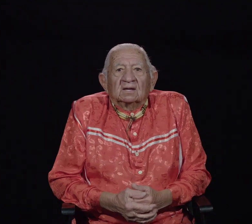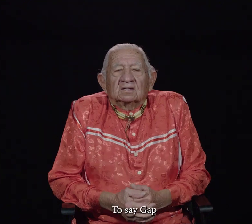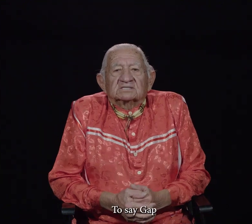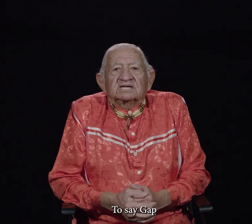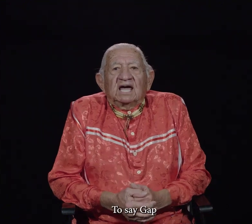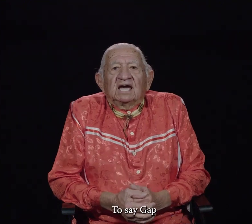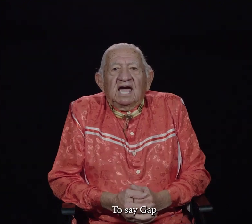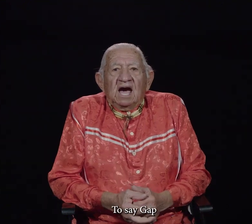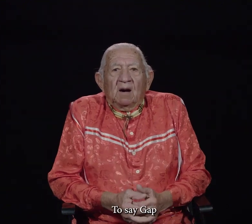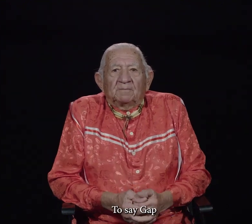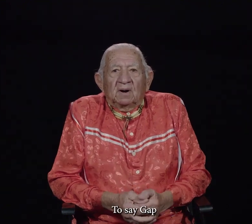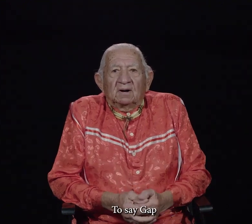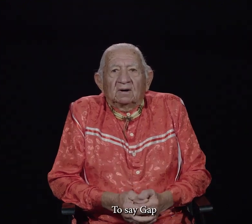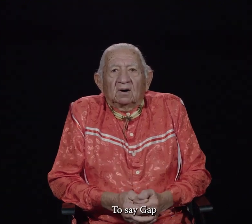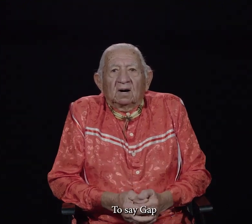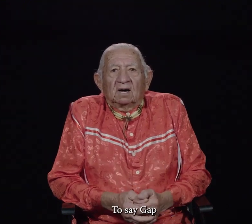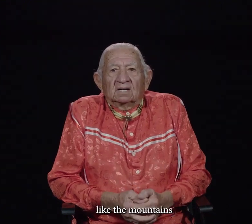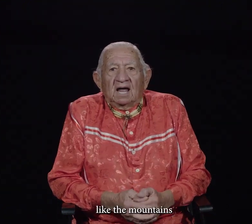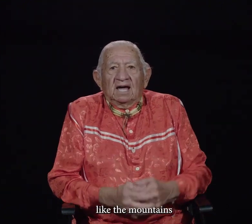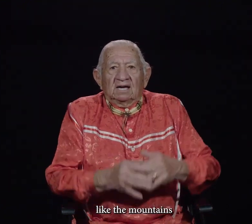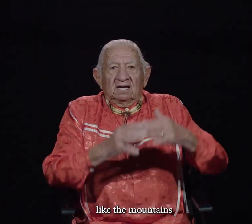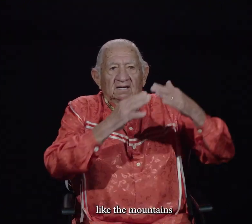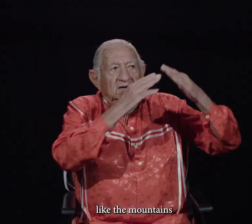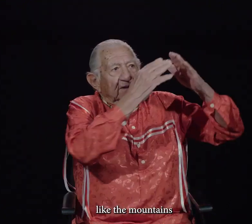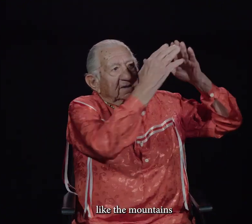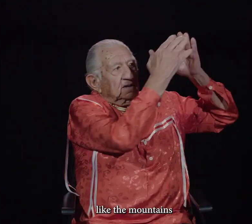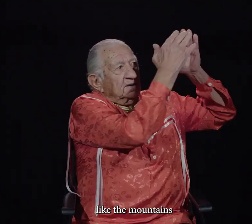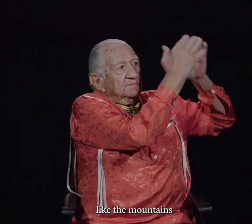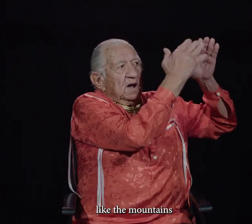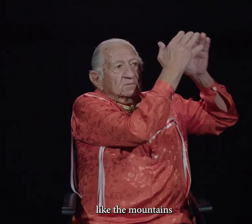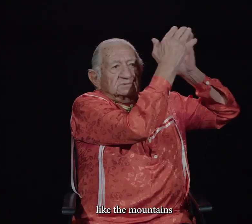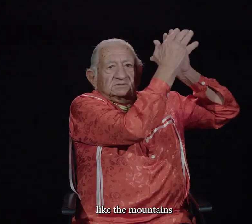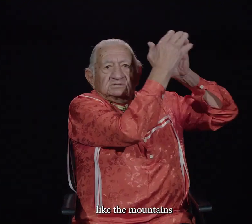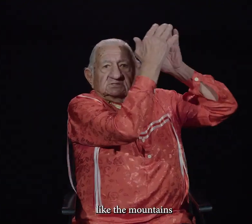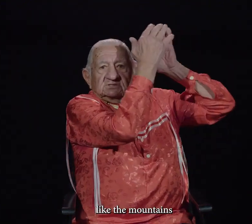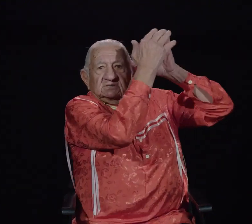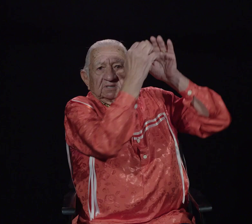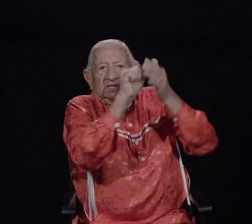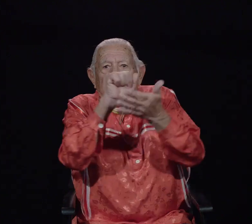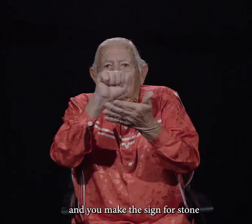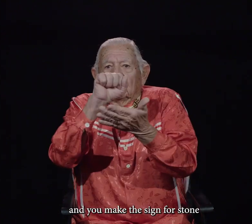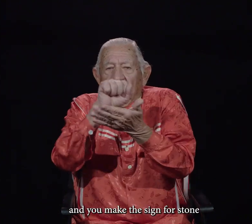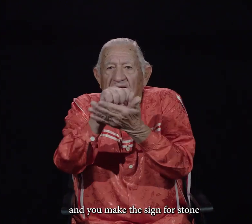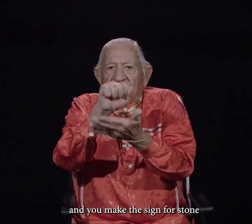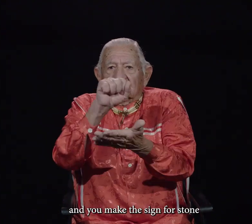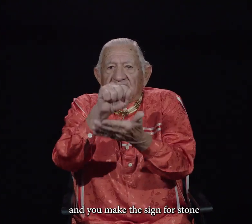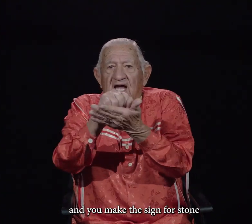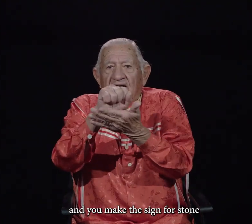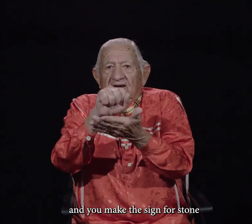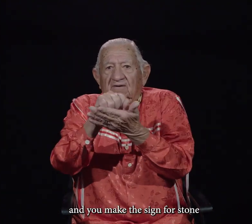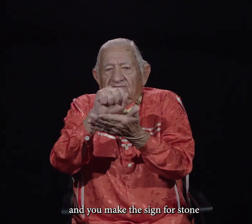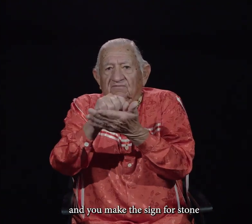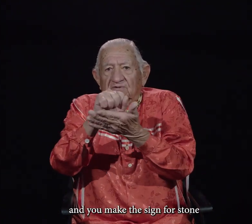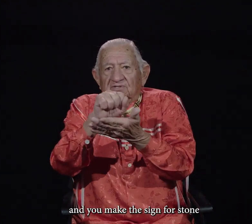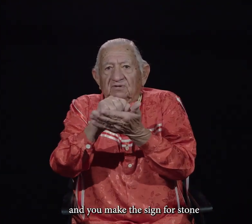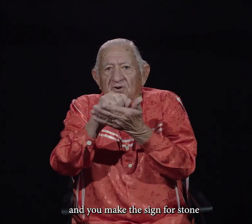To say gap, like the mountains, and you make the sign for